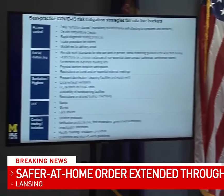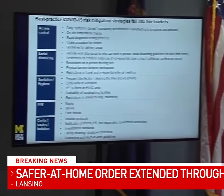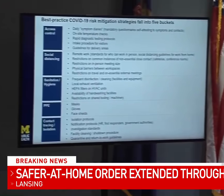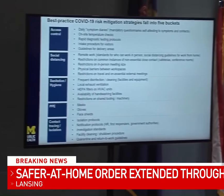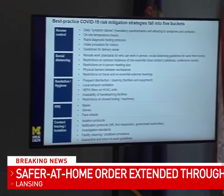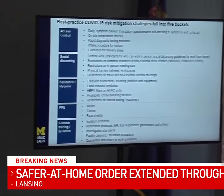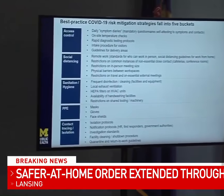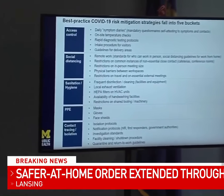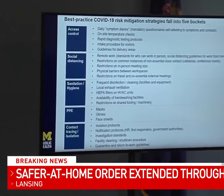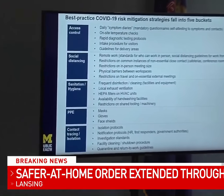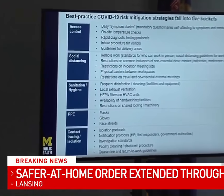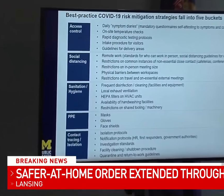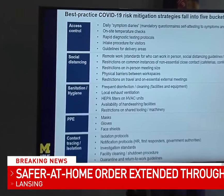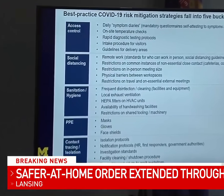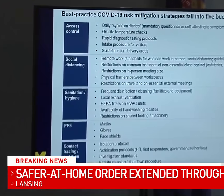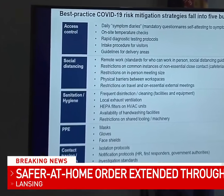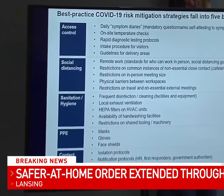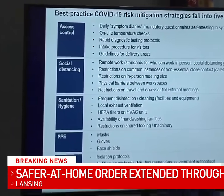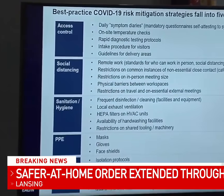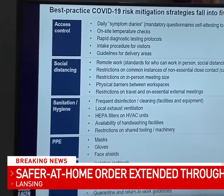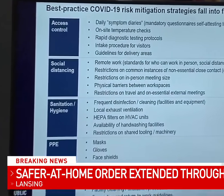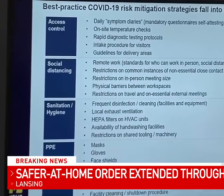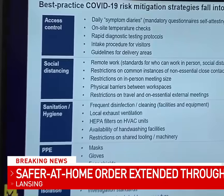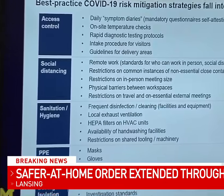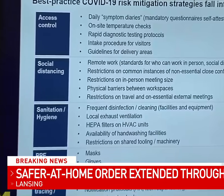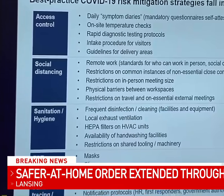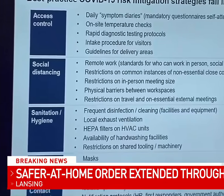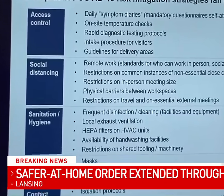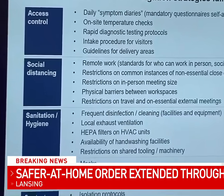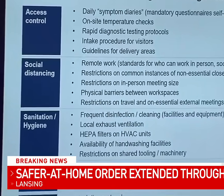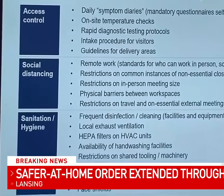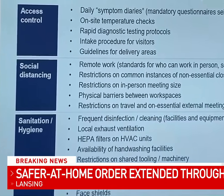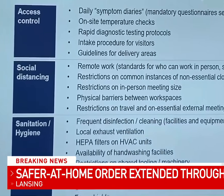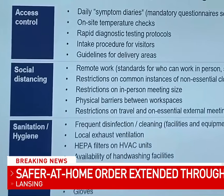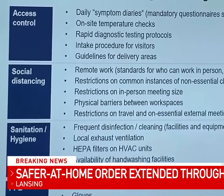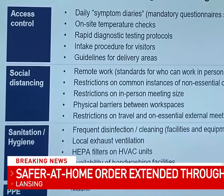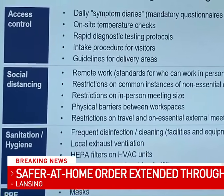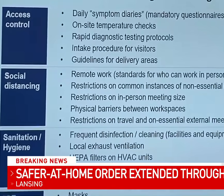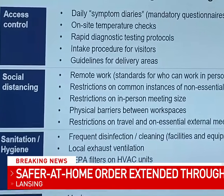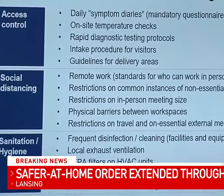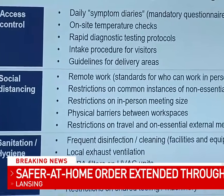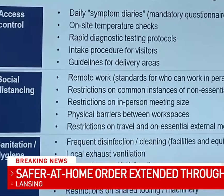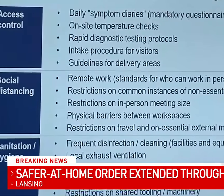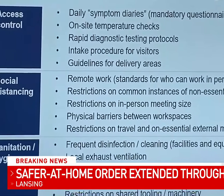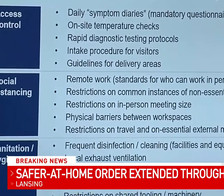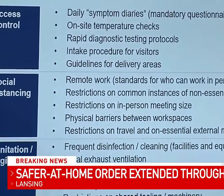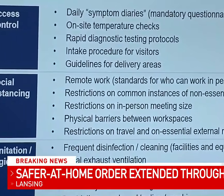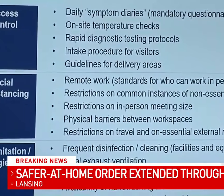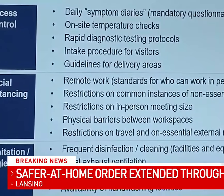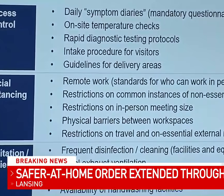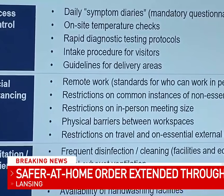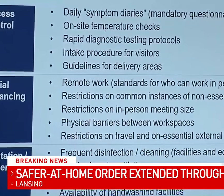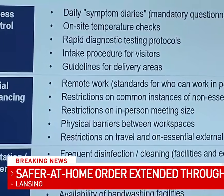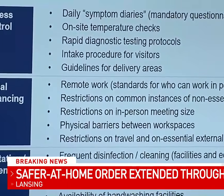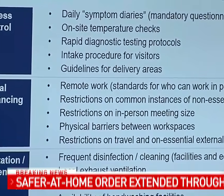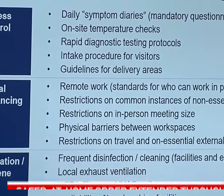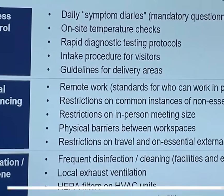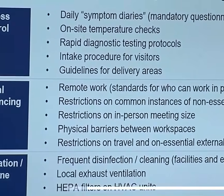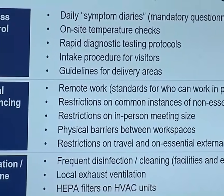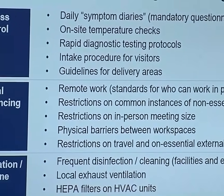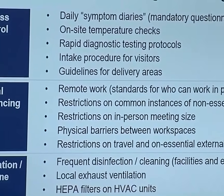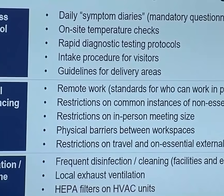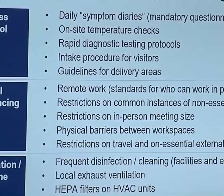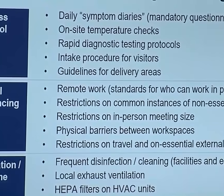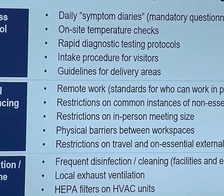they've got to train workers on, among other things, how COVID-19 is transmitted from person to person, what the signs